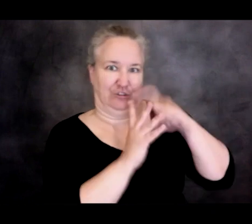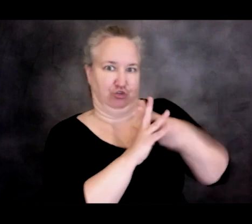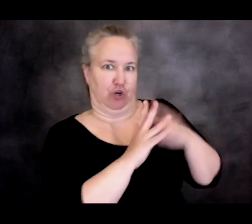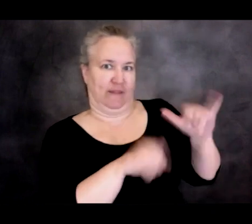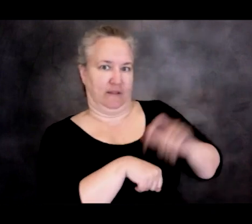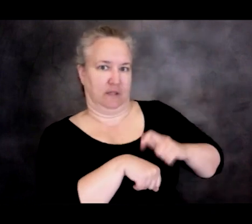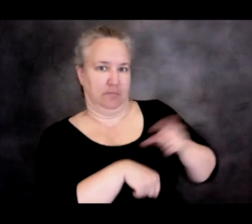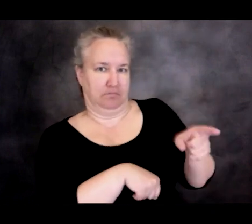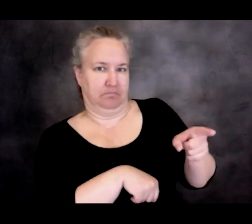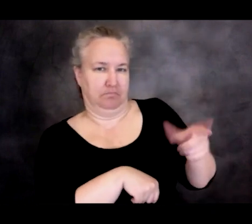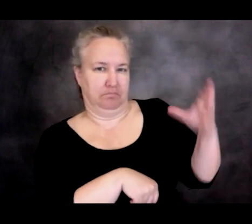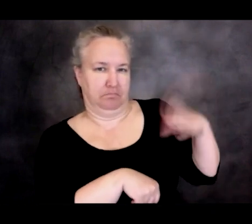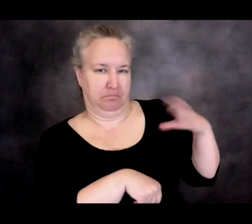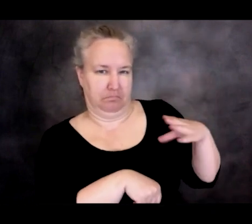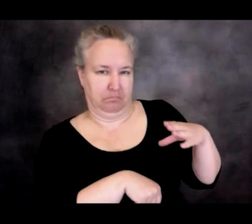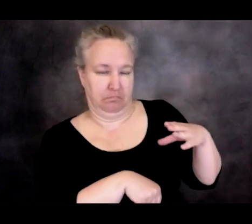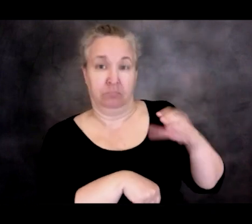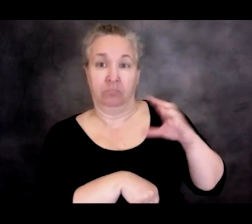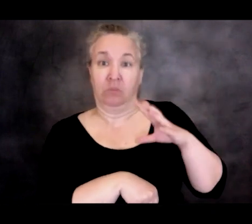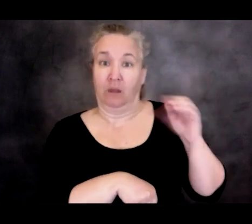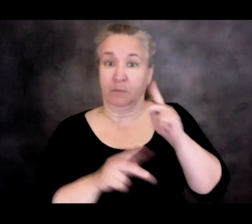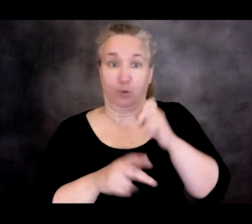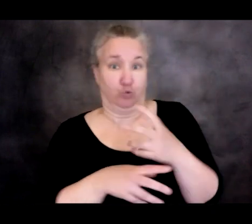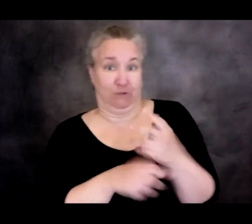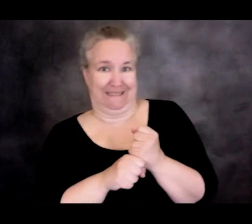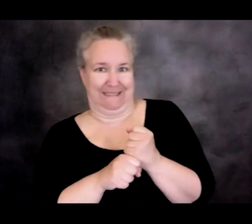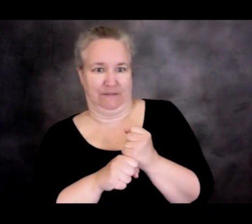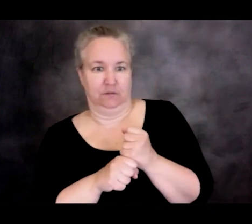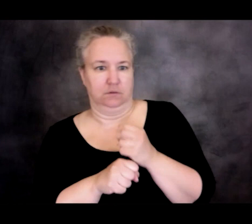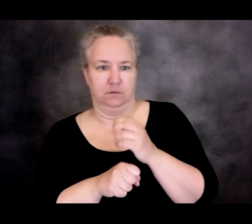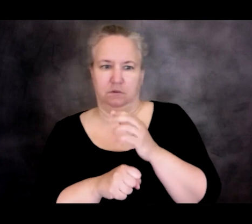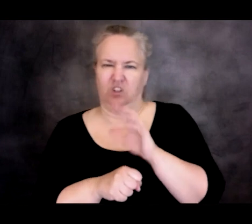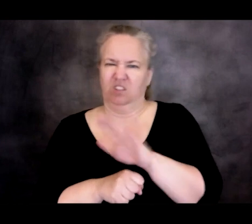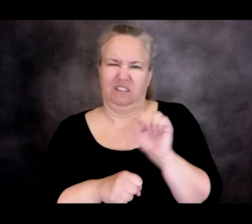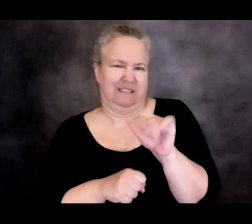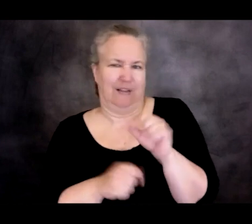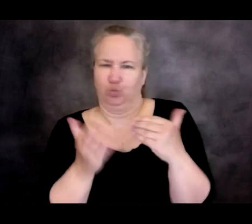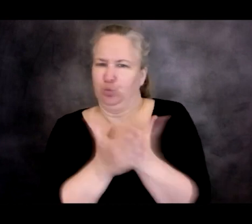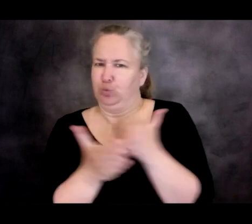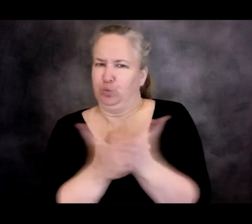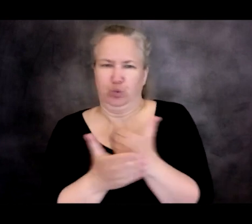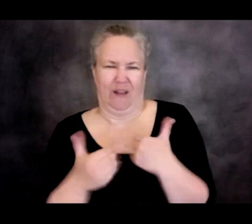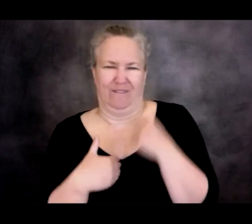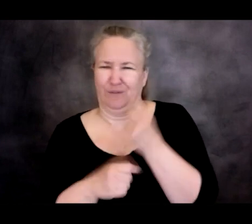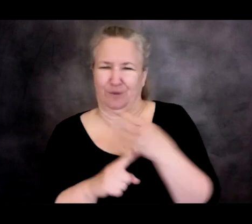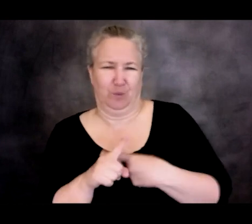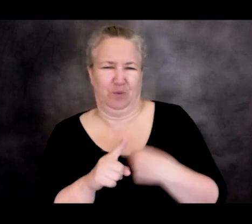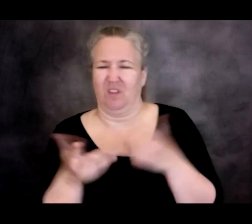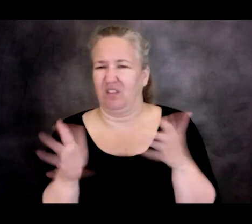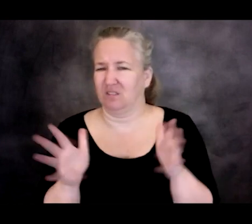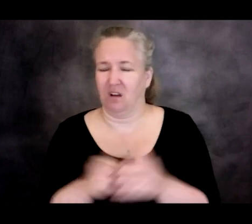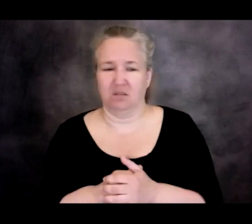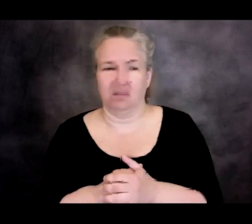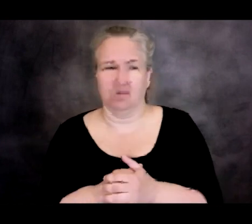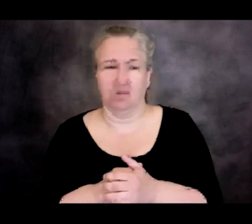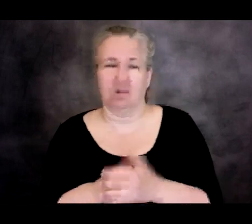that time, beneficiaries had really only had their status, many of them for a few months. So nearly 2,700 young